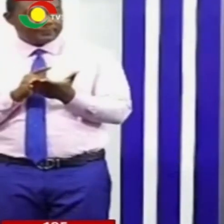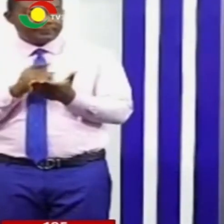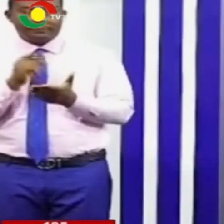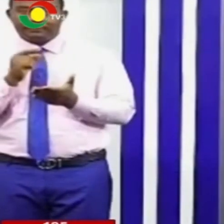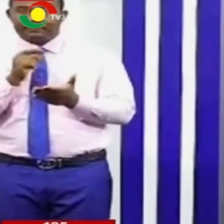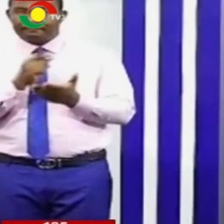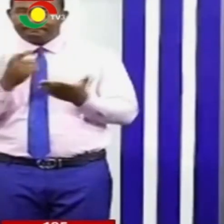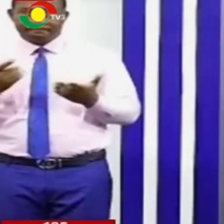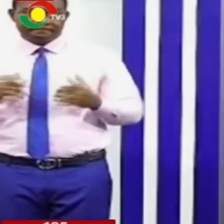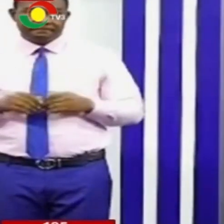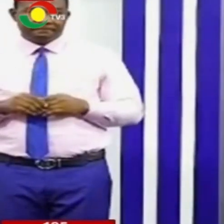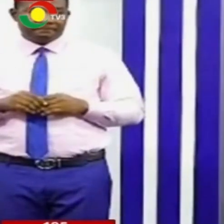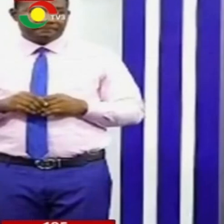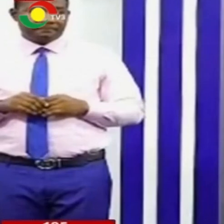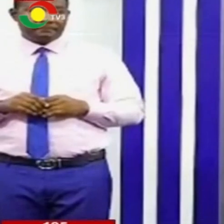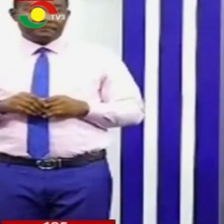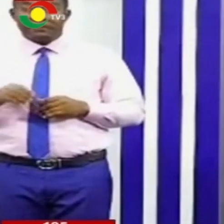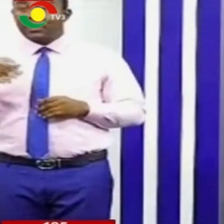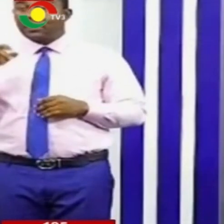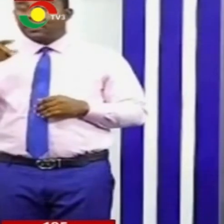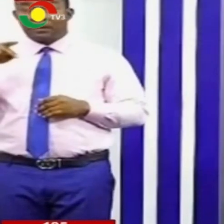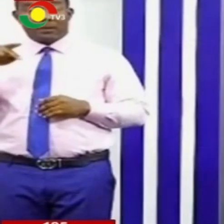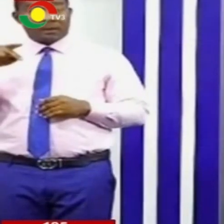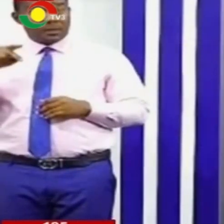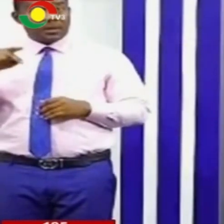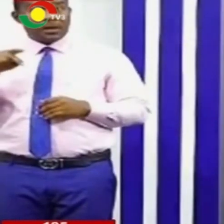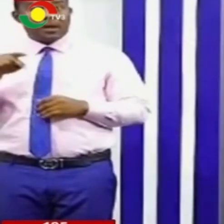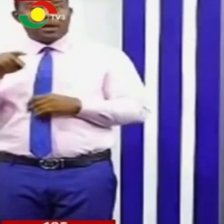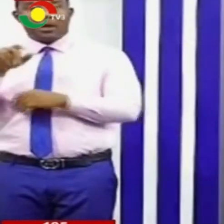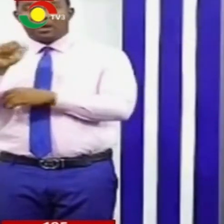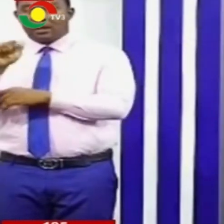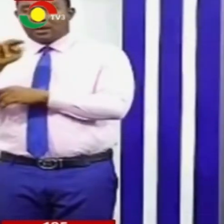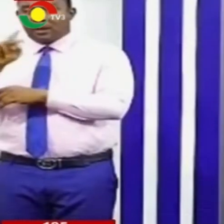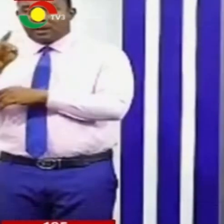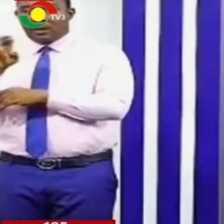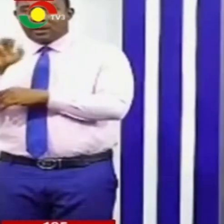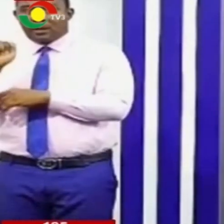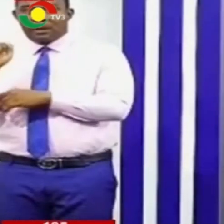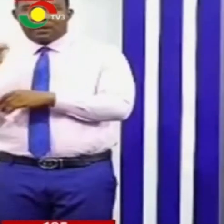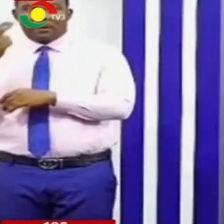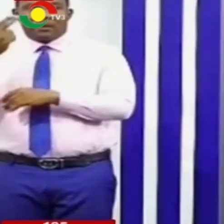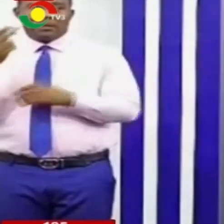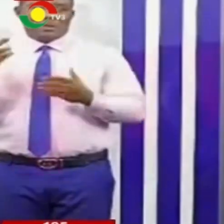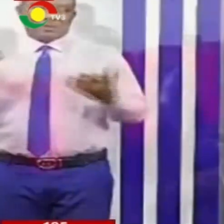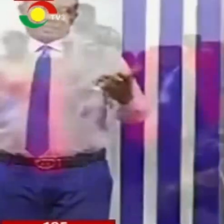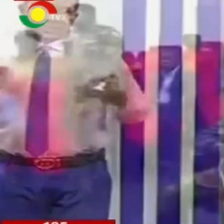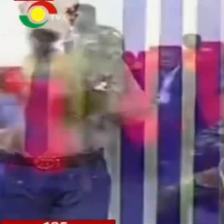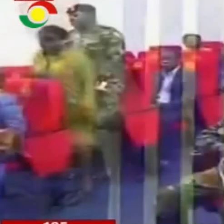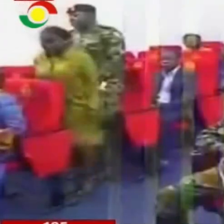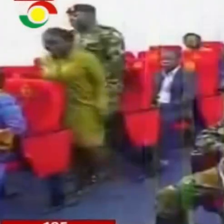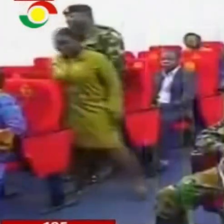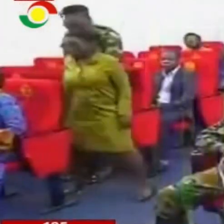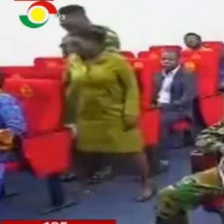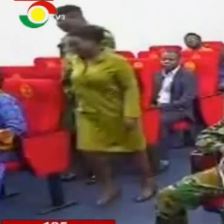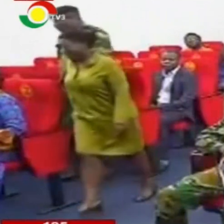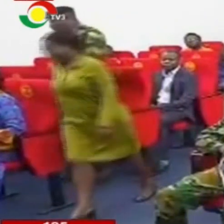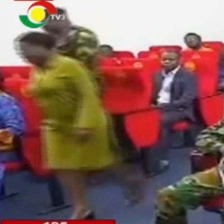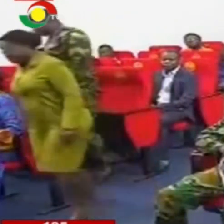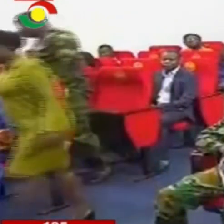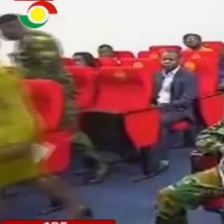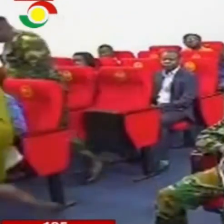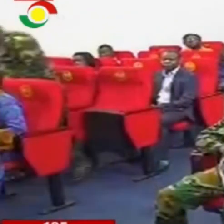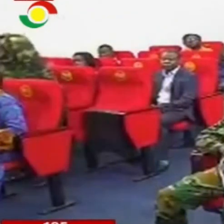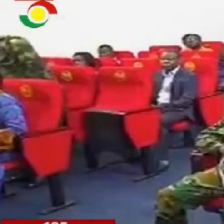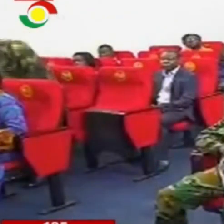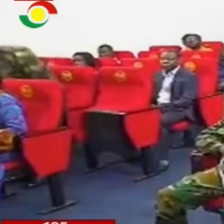Republic, Dr. Petrina Tichi Ankara, to handle this brief. This one is above my pay grade. Doc, one moment